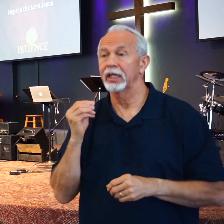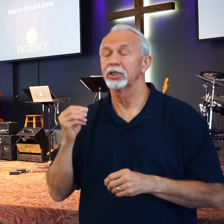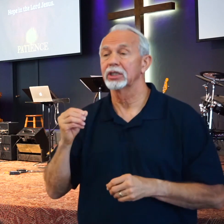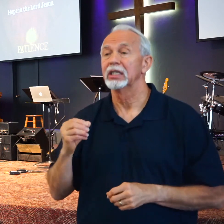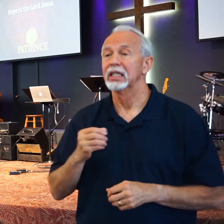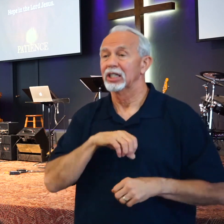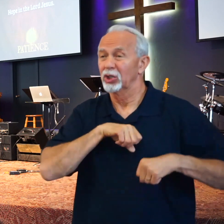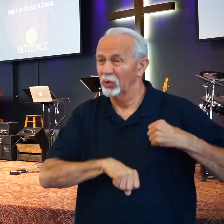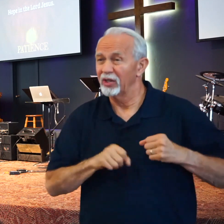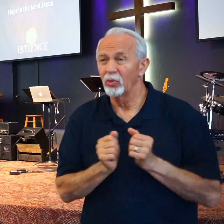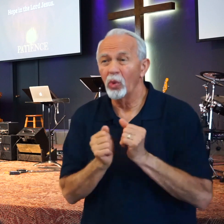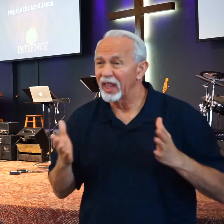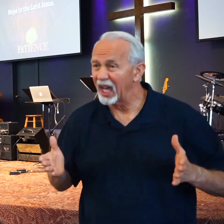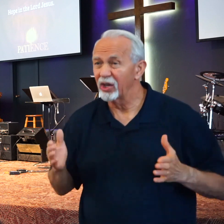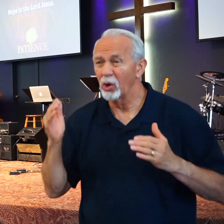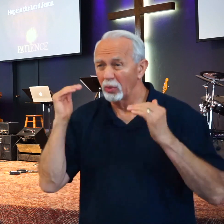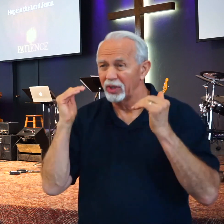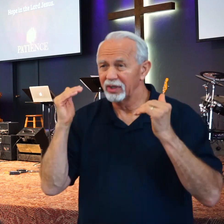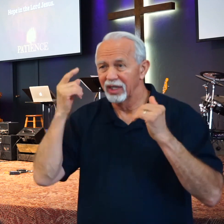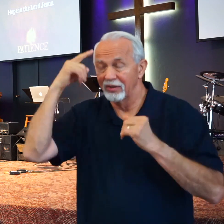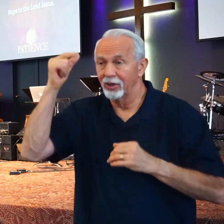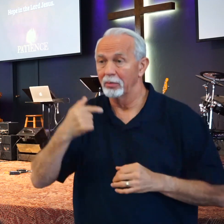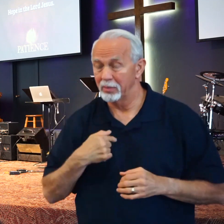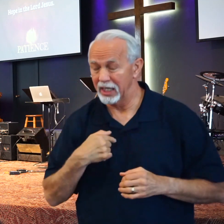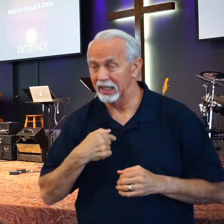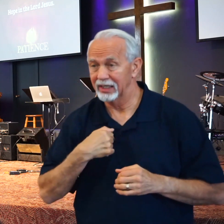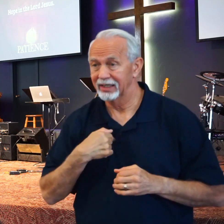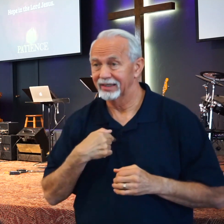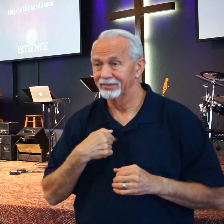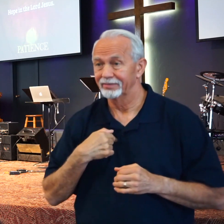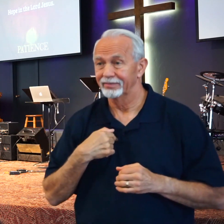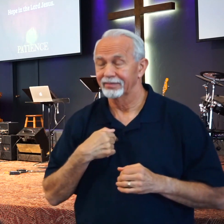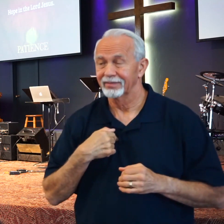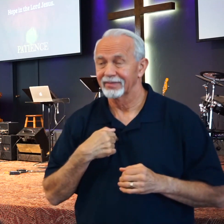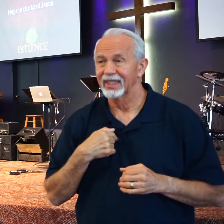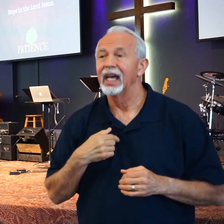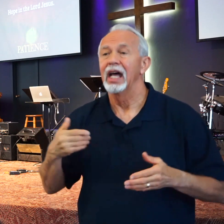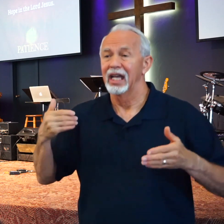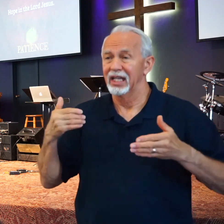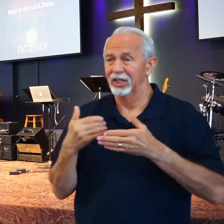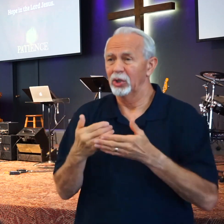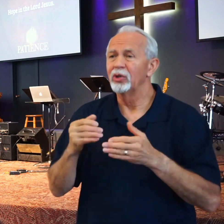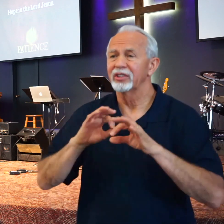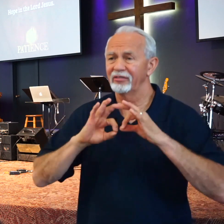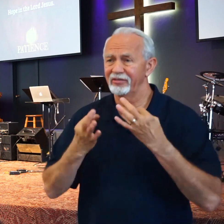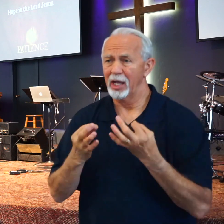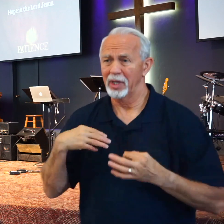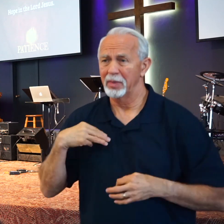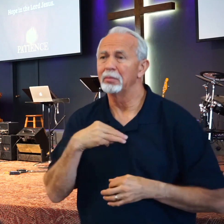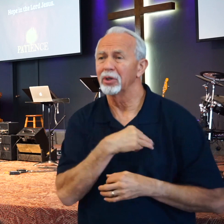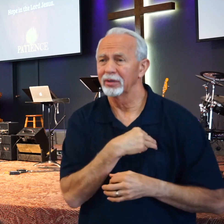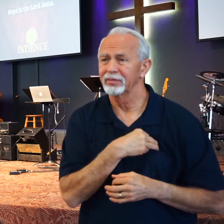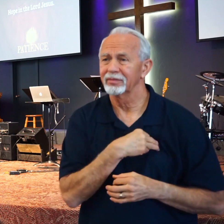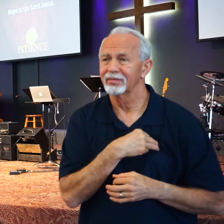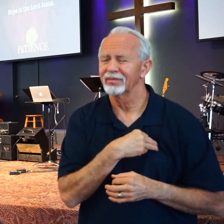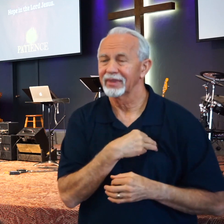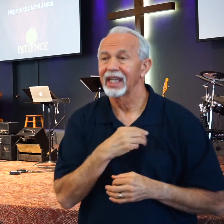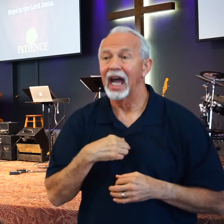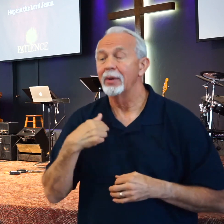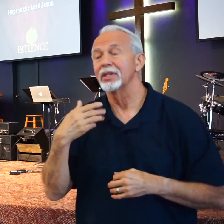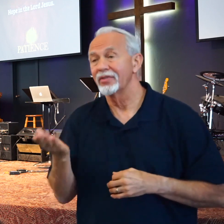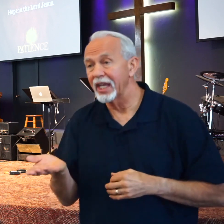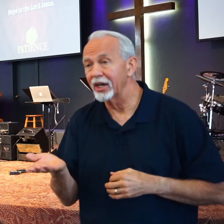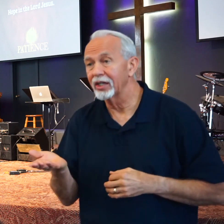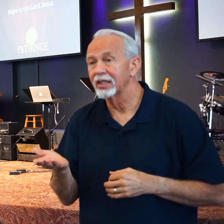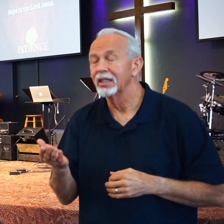hope. For me, it was a close relative, and I was there in the